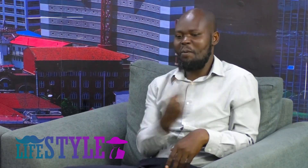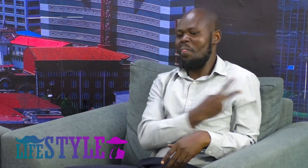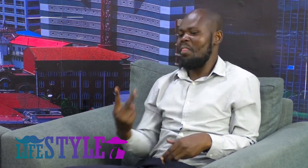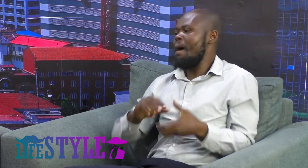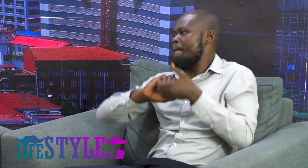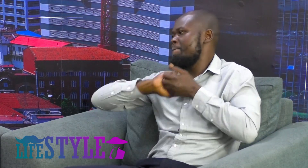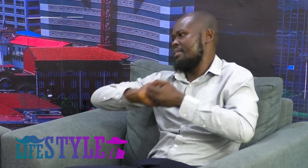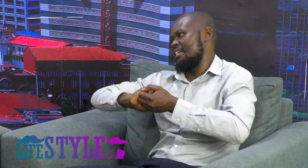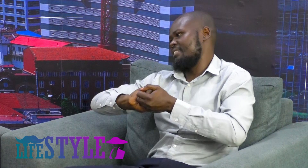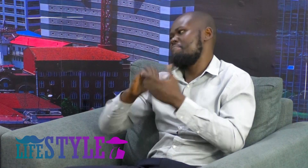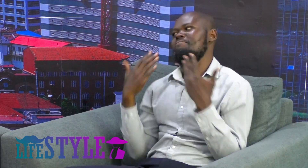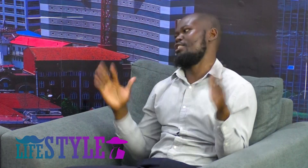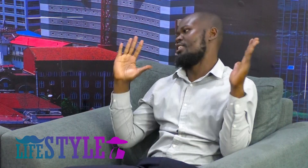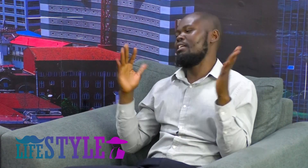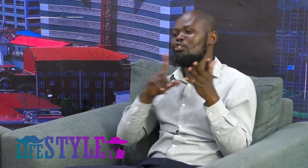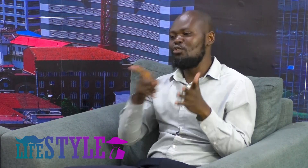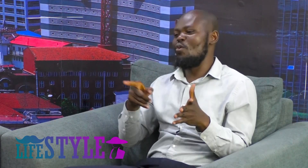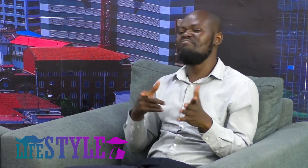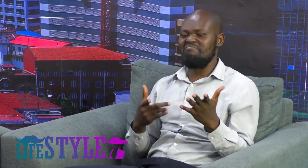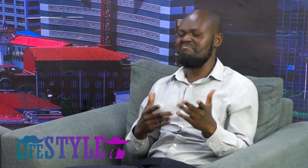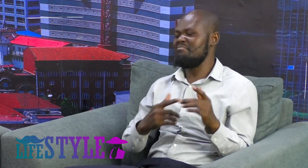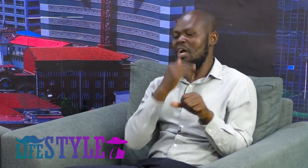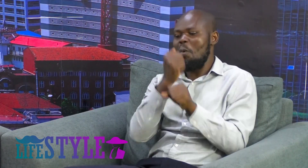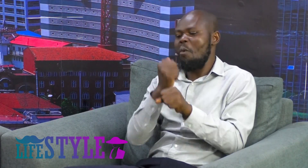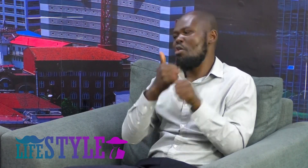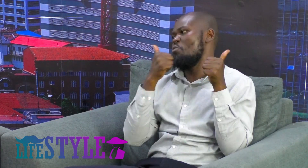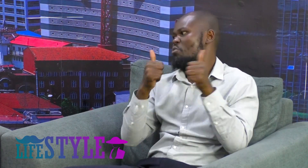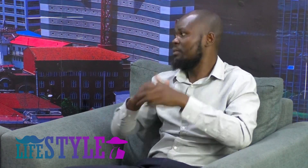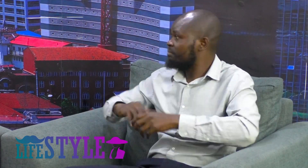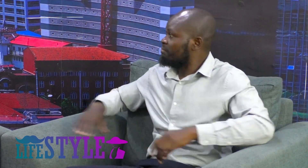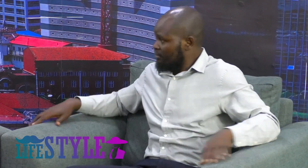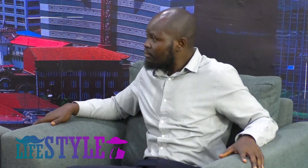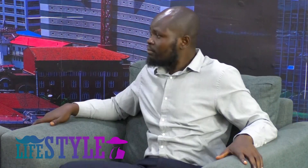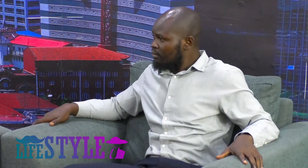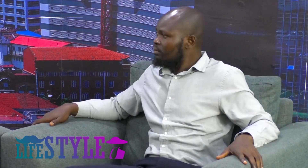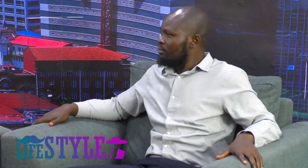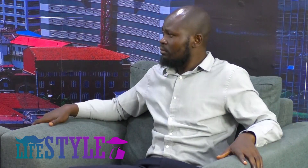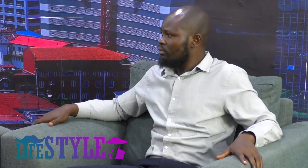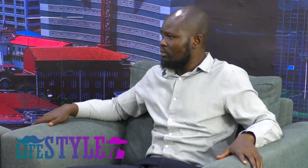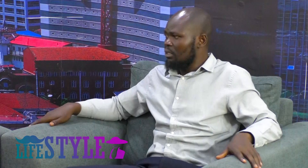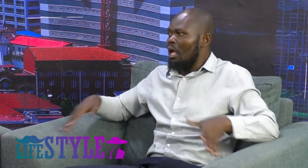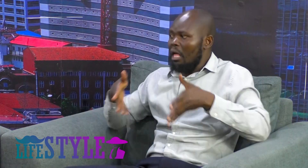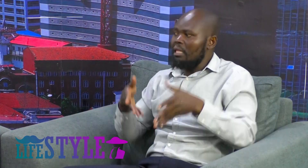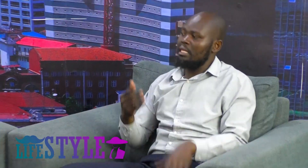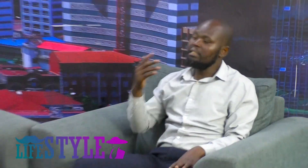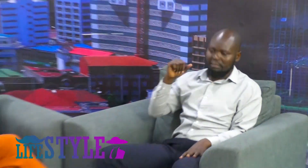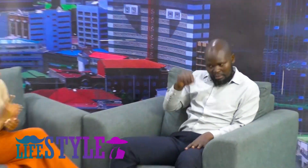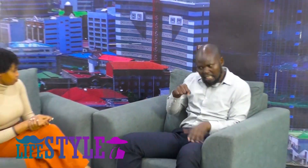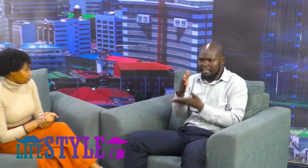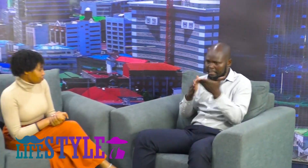in town. Yeah, even from Kise, from Nairobi University, So, all are still.